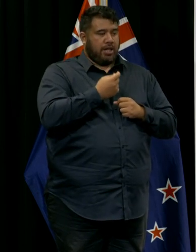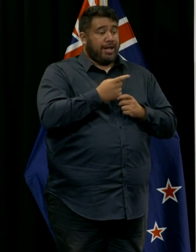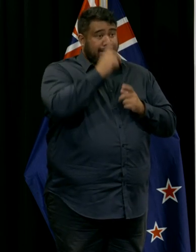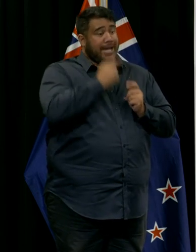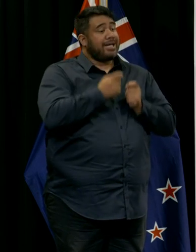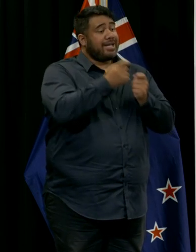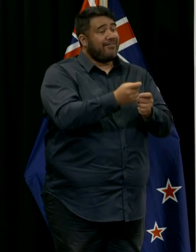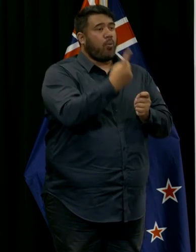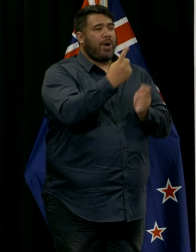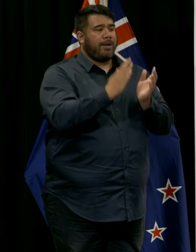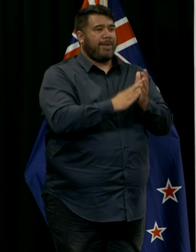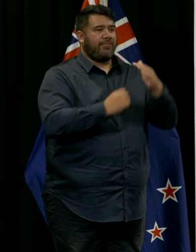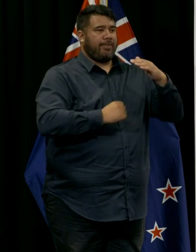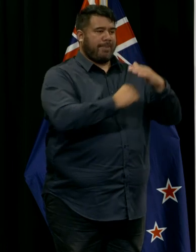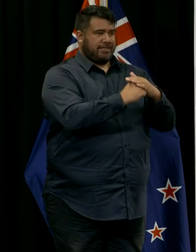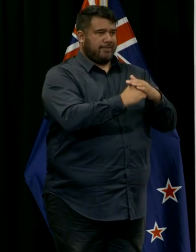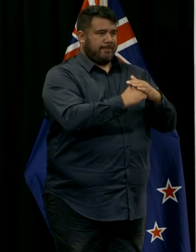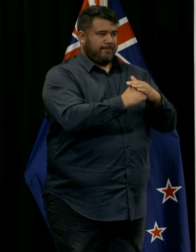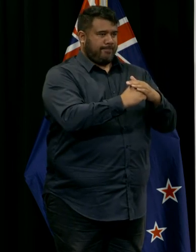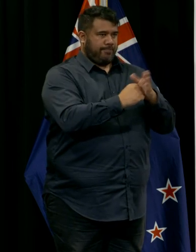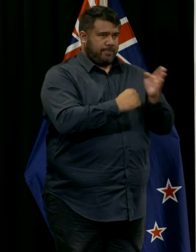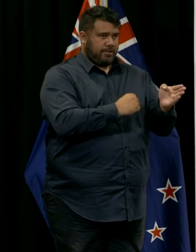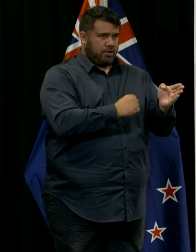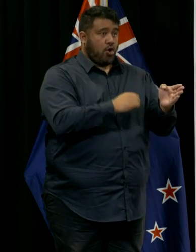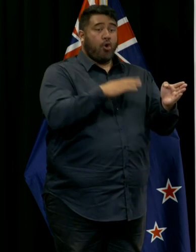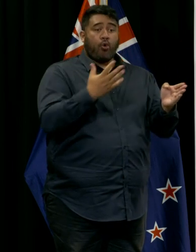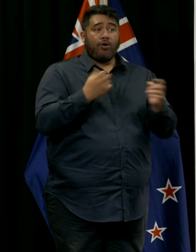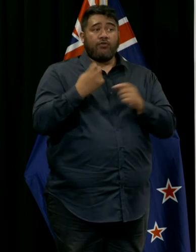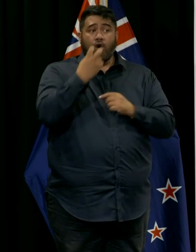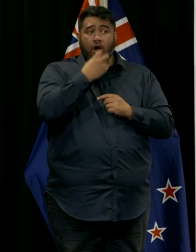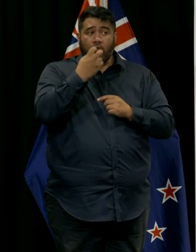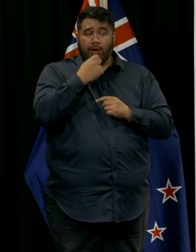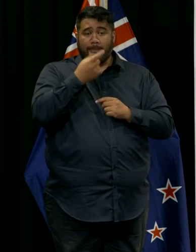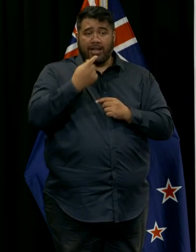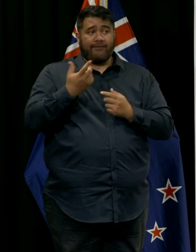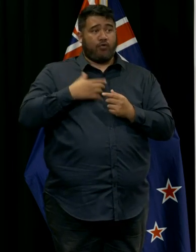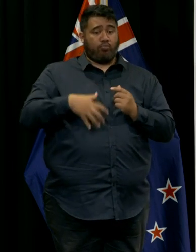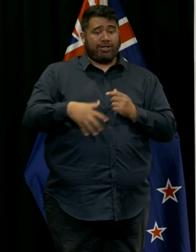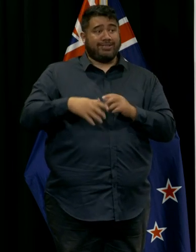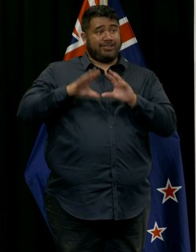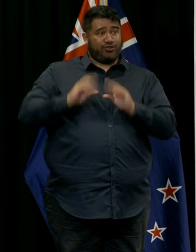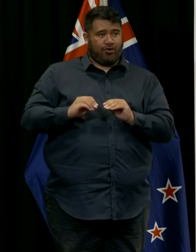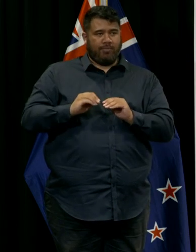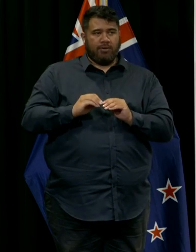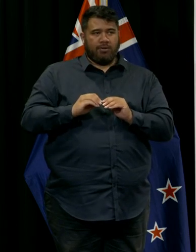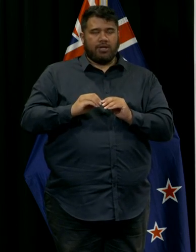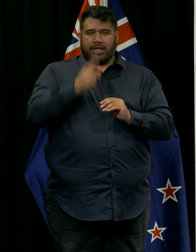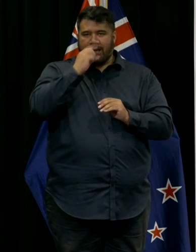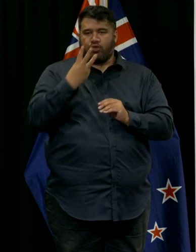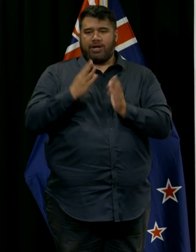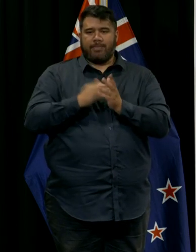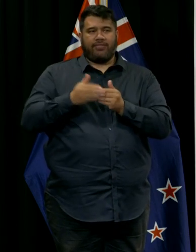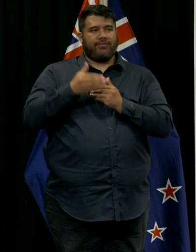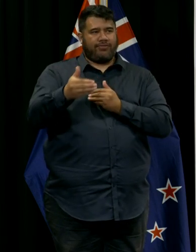supply or 3 months' supply for oral contraceptives. Pharmacists may use their discretion in implementing